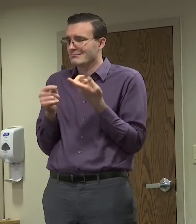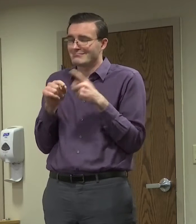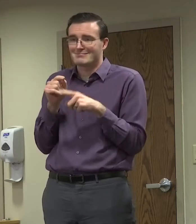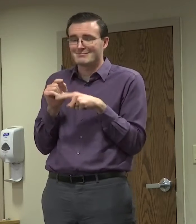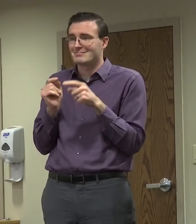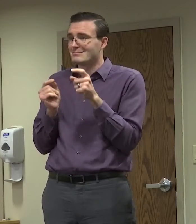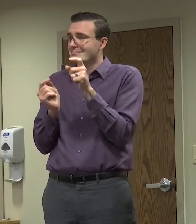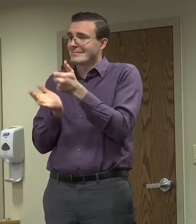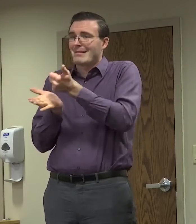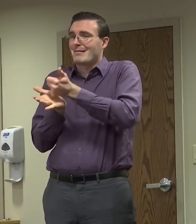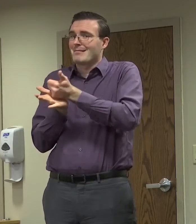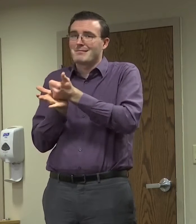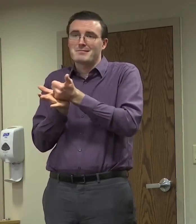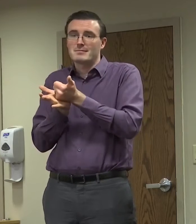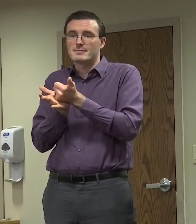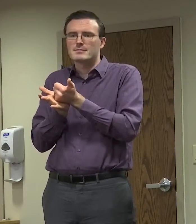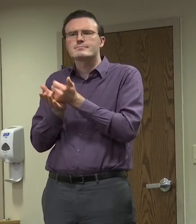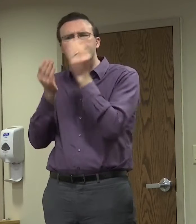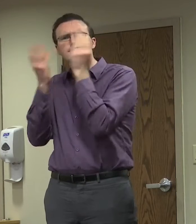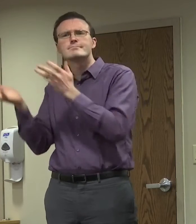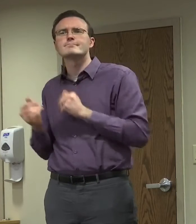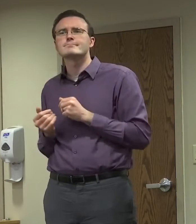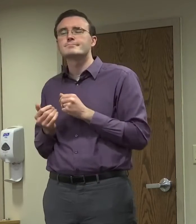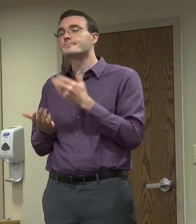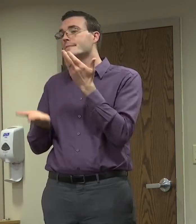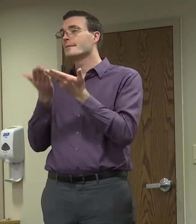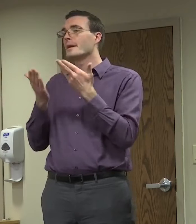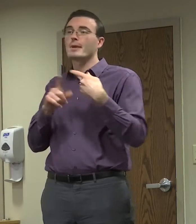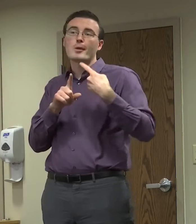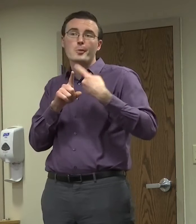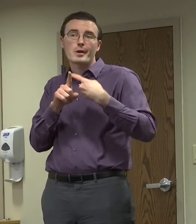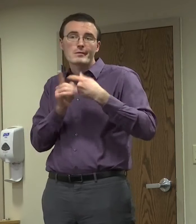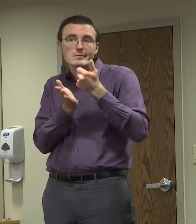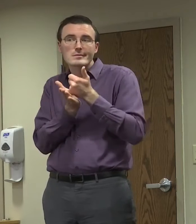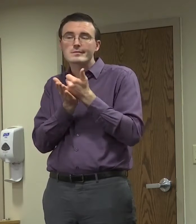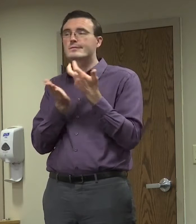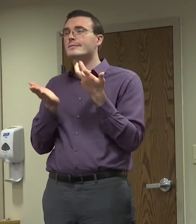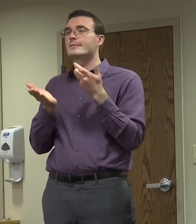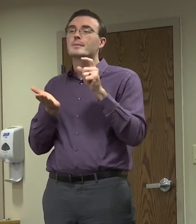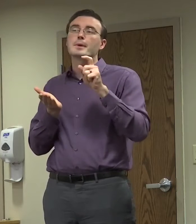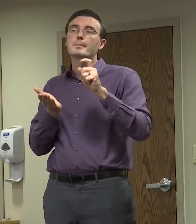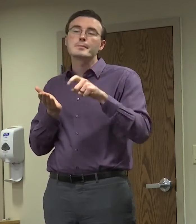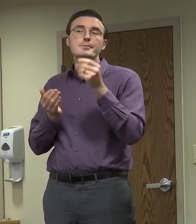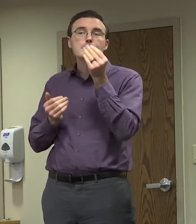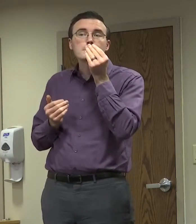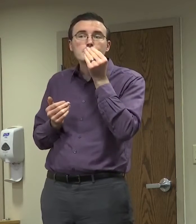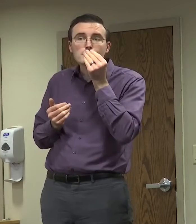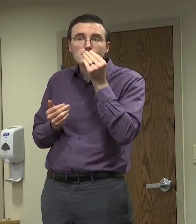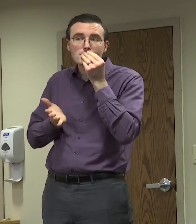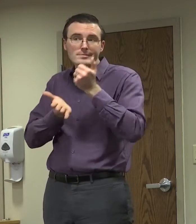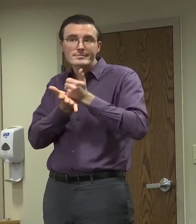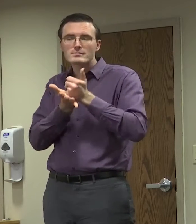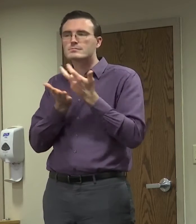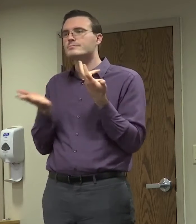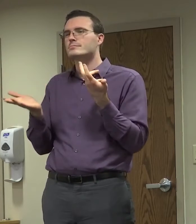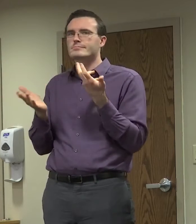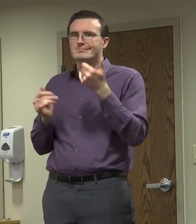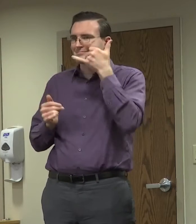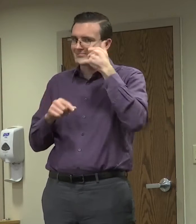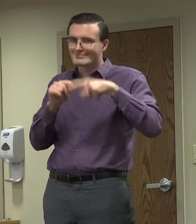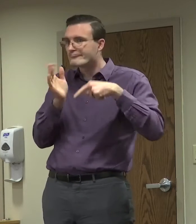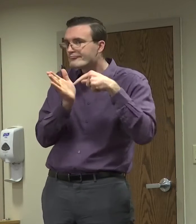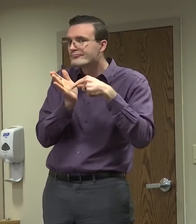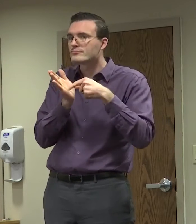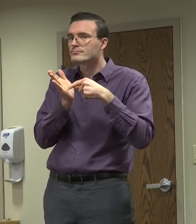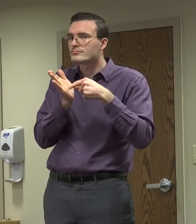an issue that you have, whether it's, rental assistance, whether it's food assistance, whether it's telephone assistance, whether it's getting,